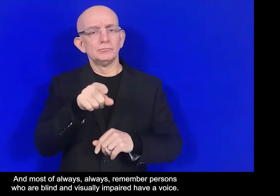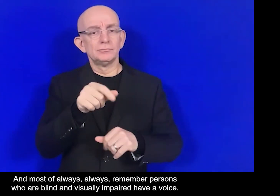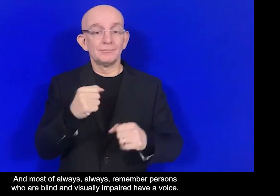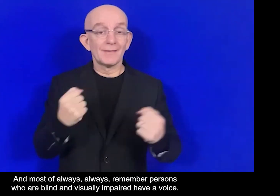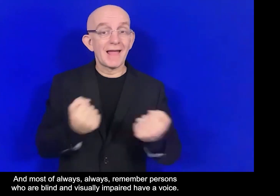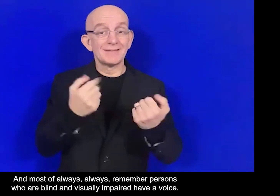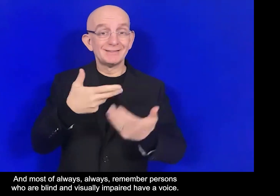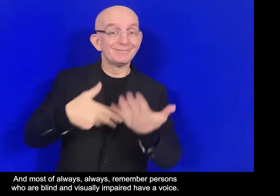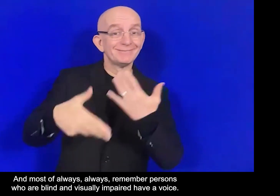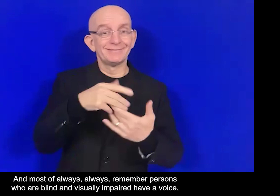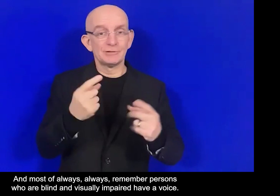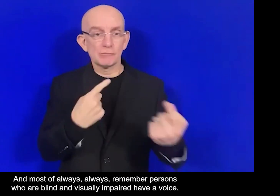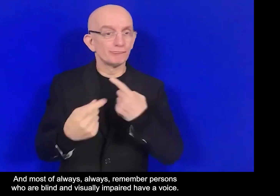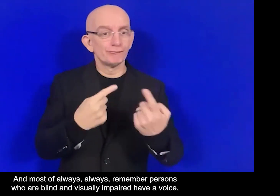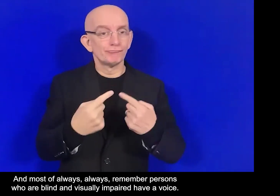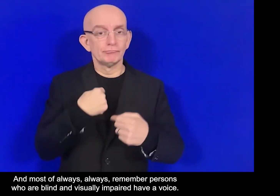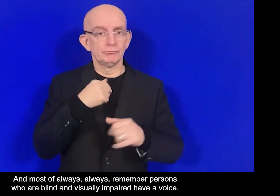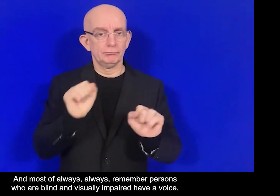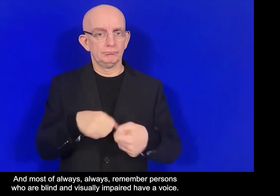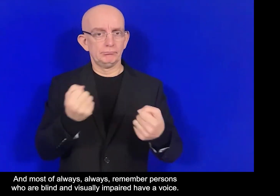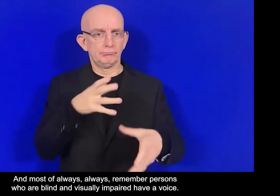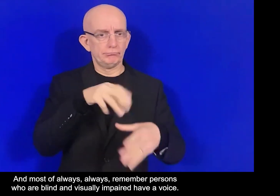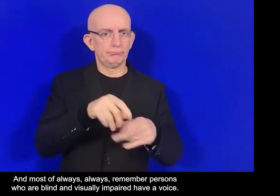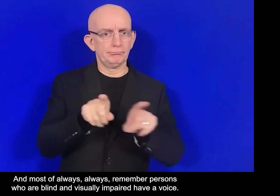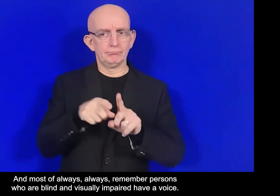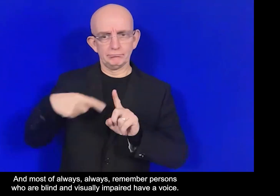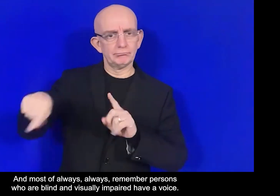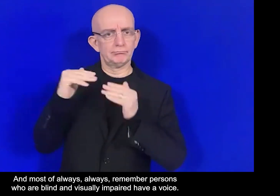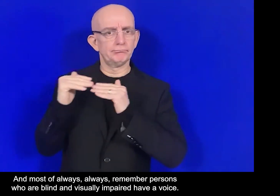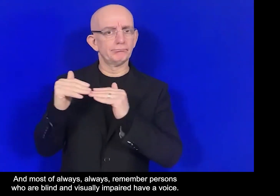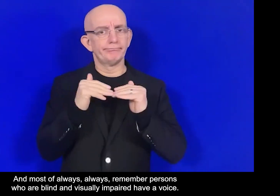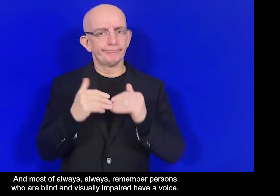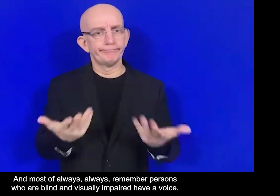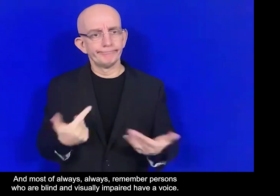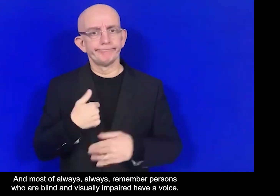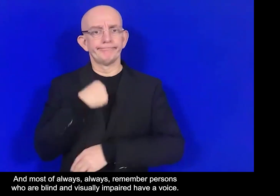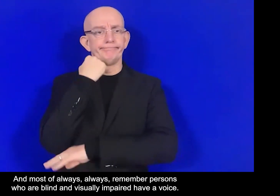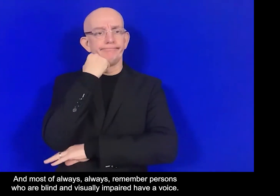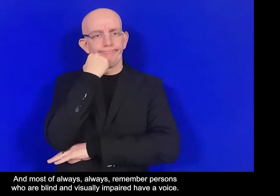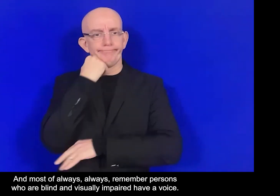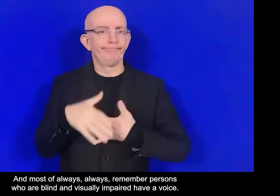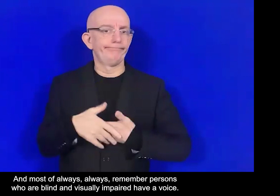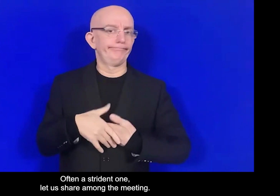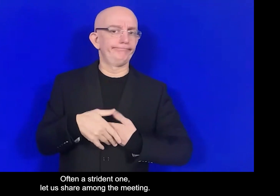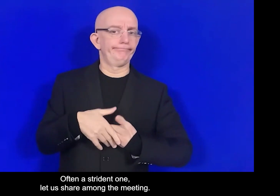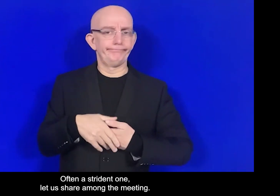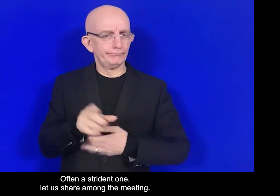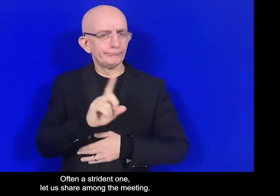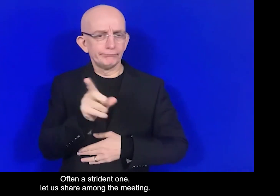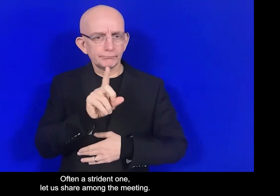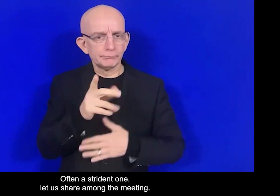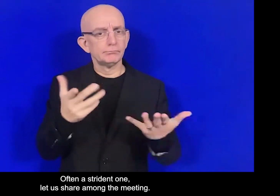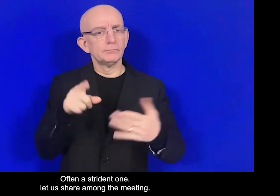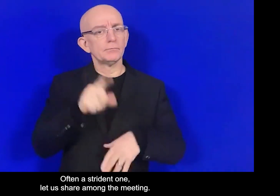always remember, persons who are blind and visually impaired have a voice, often a strident